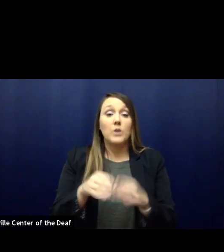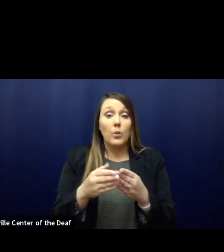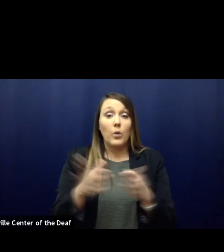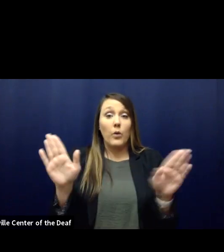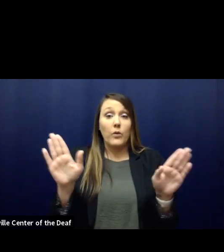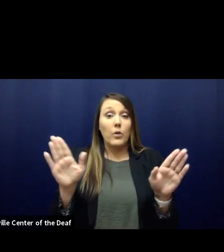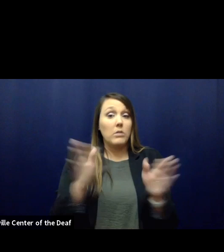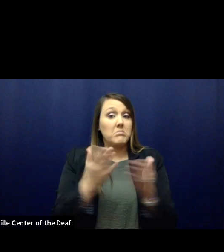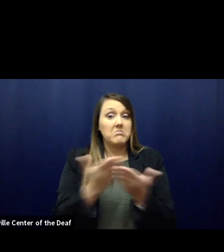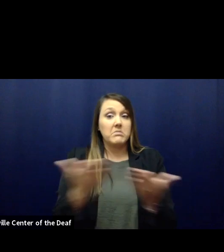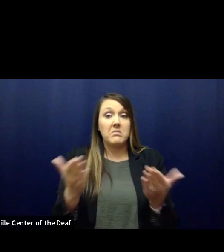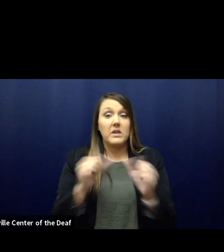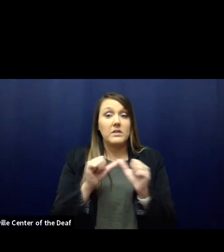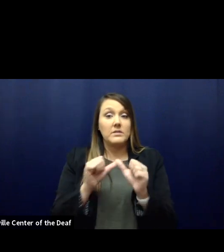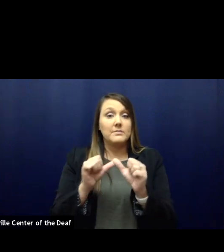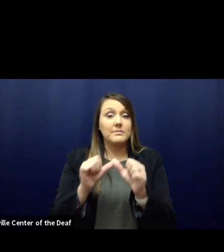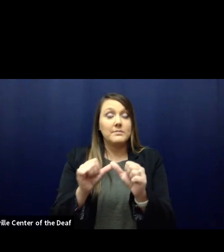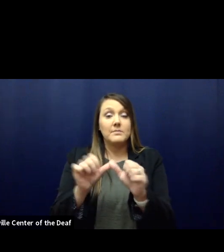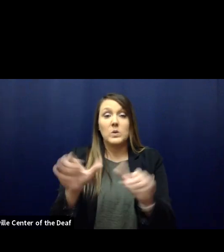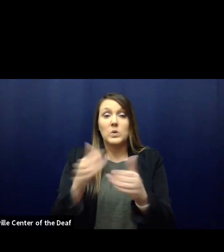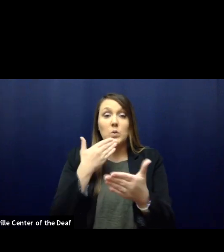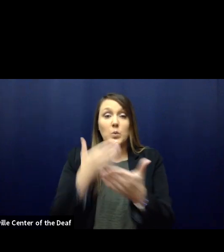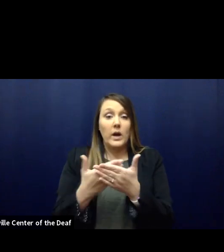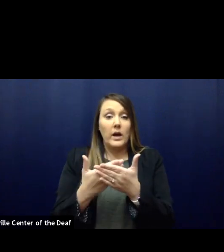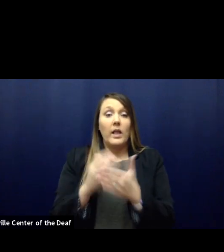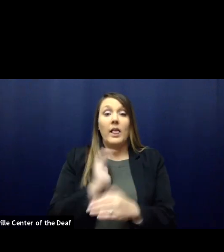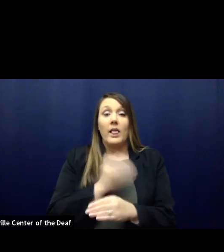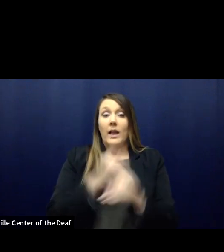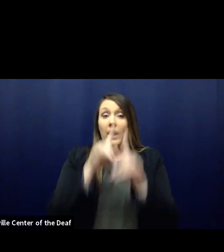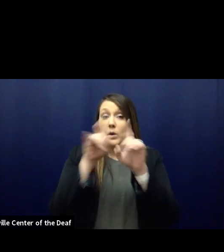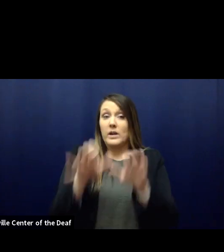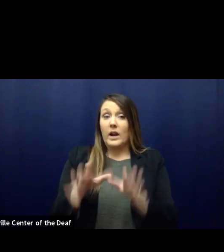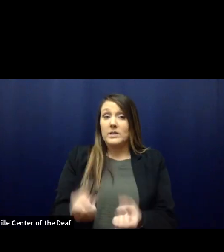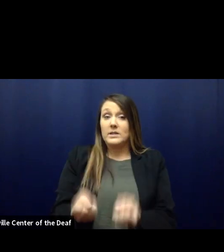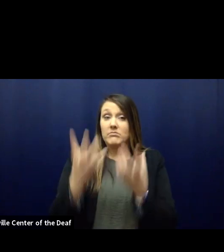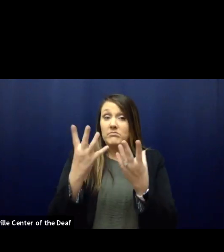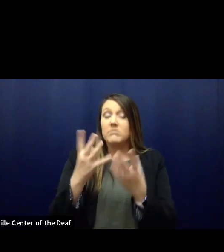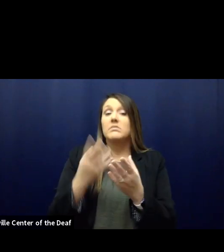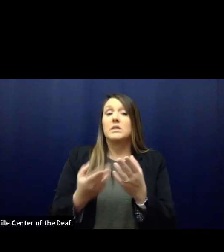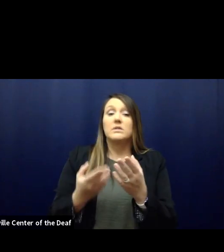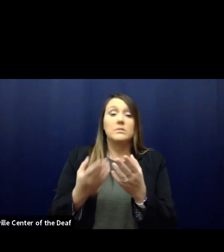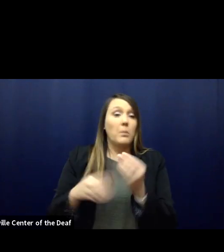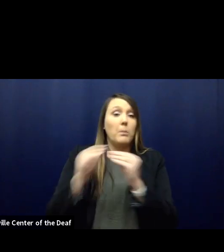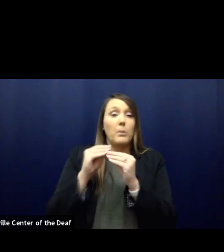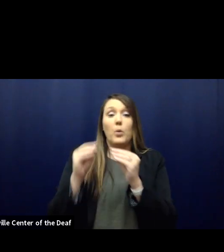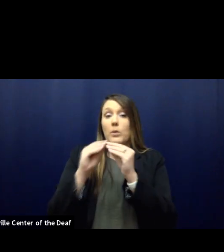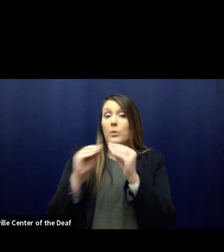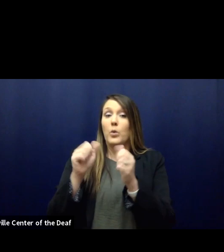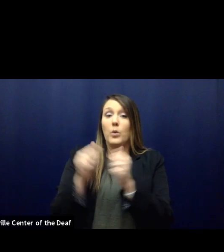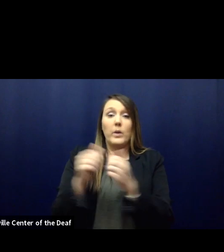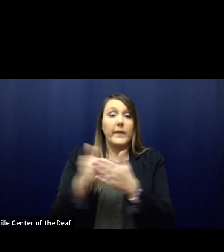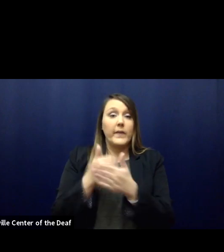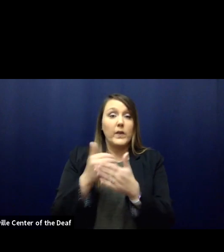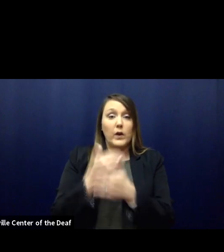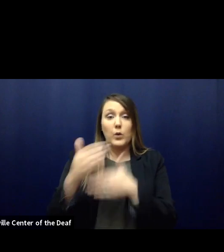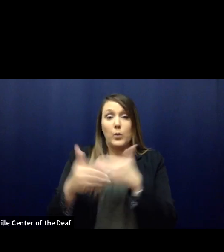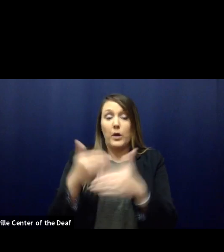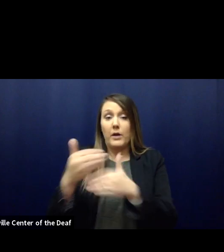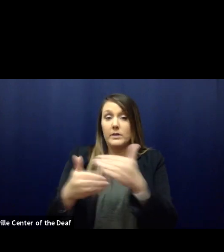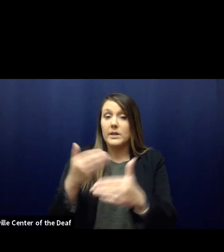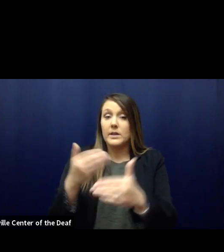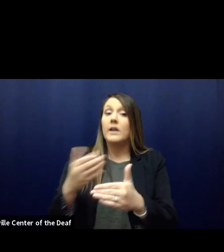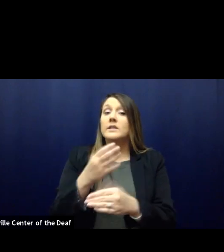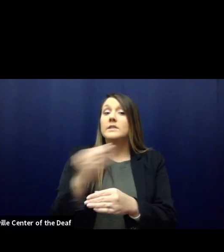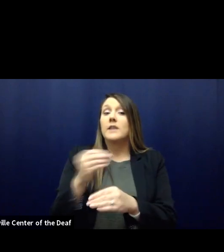things continue to be going well. Our testing volume is growing every day with the new process. And then we are also, again,